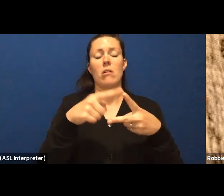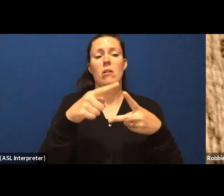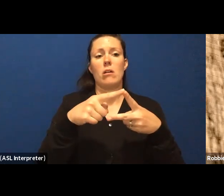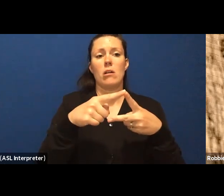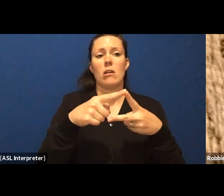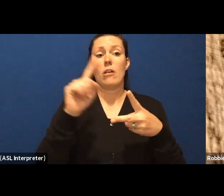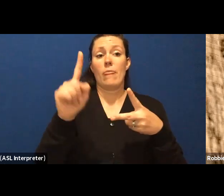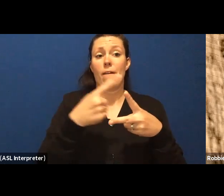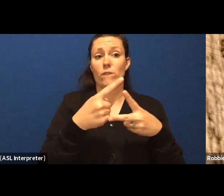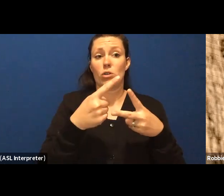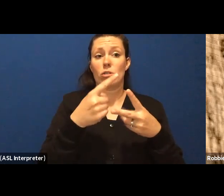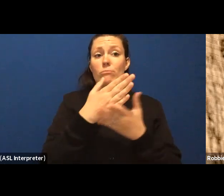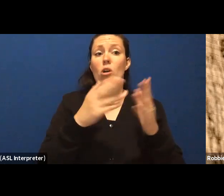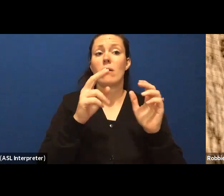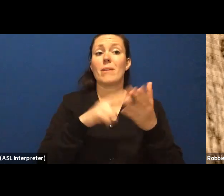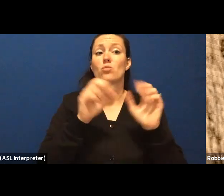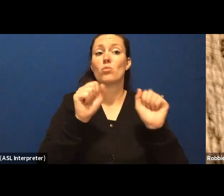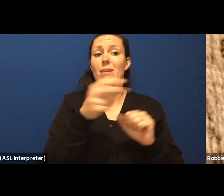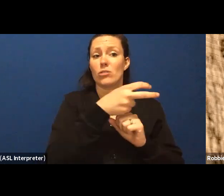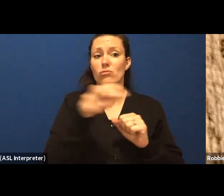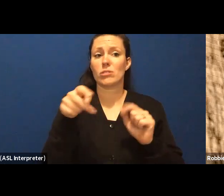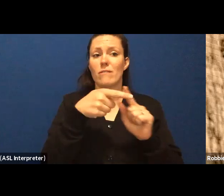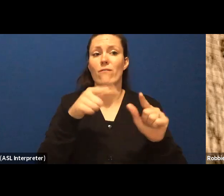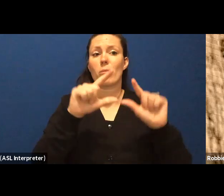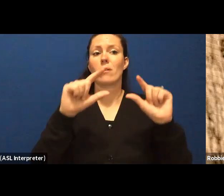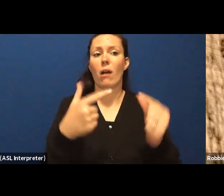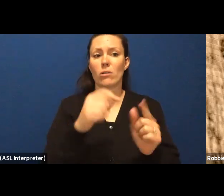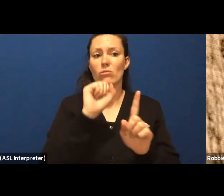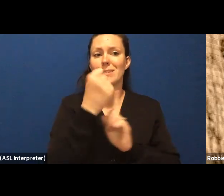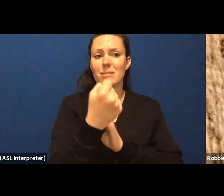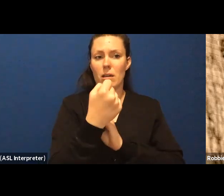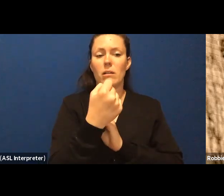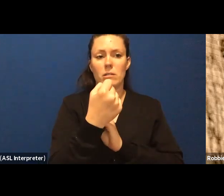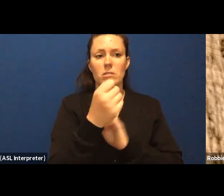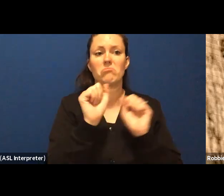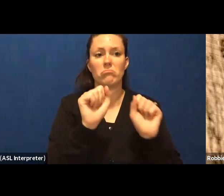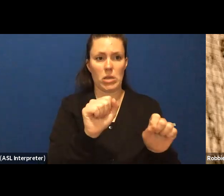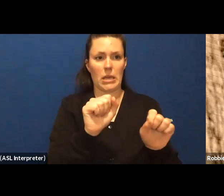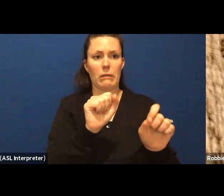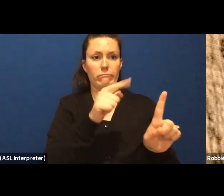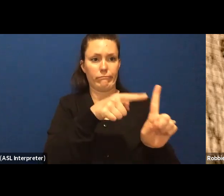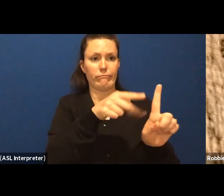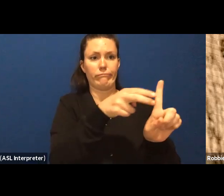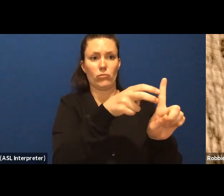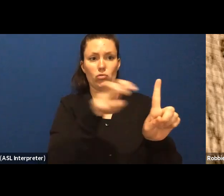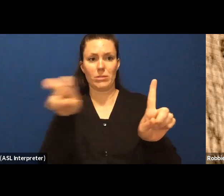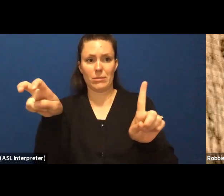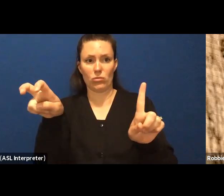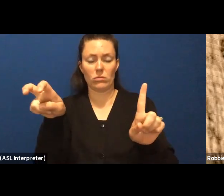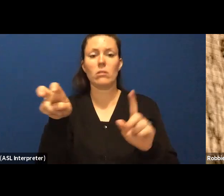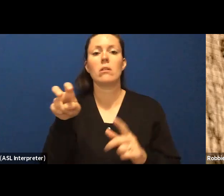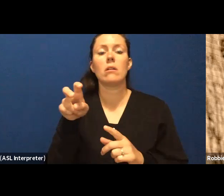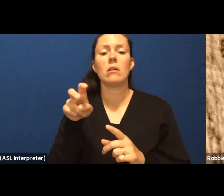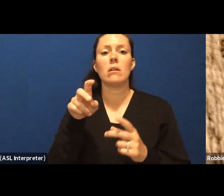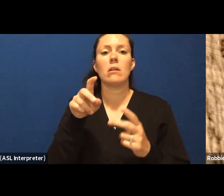folks from congregate settings, and then as long as someone who